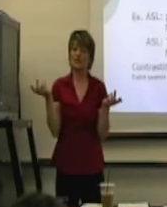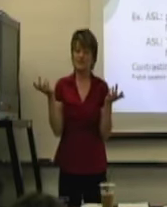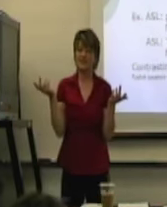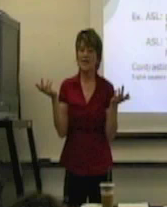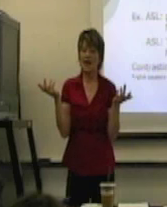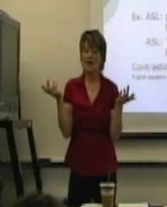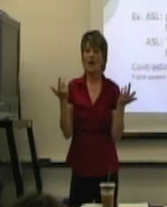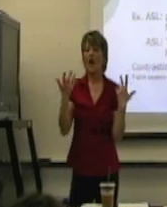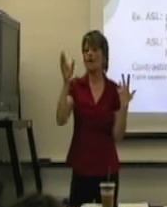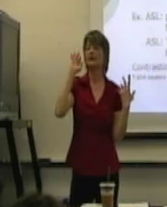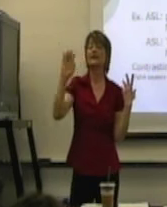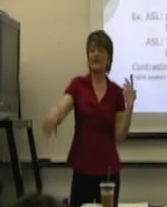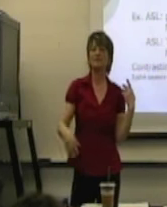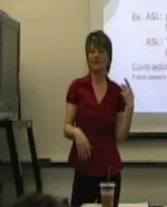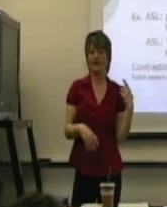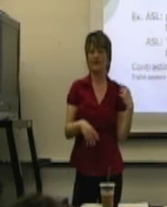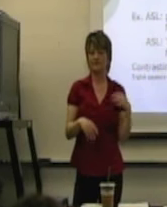just to say, oh, he's funny,